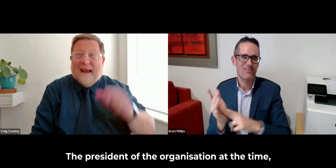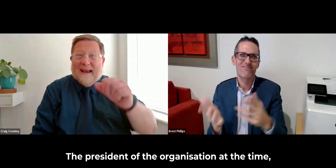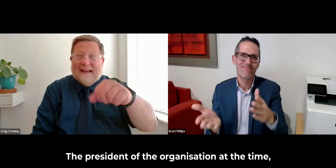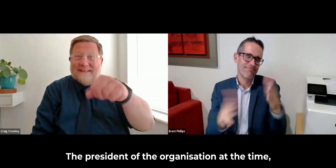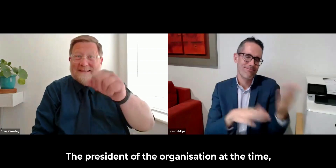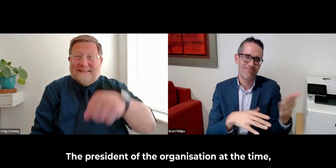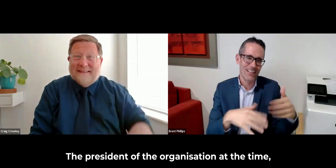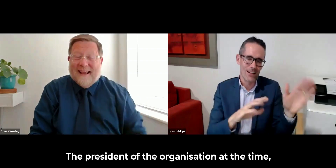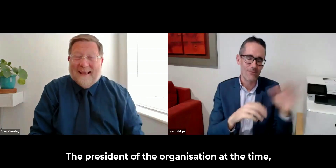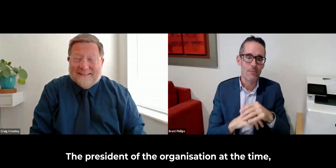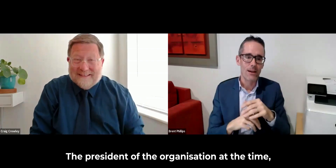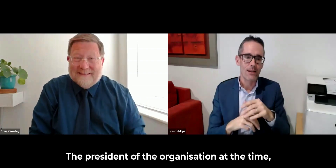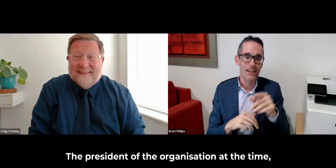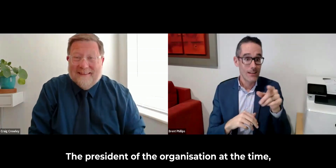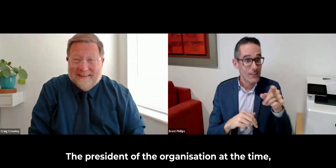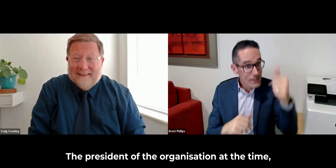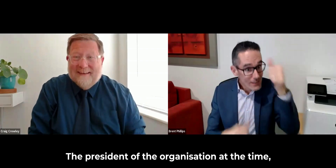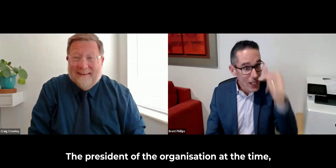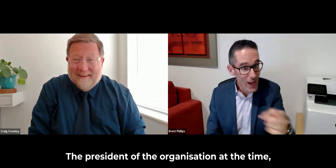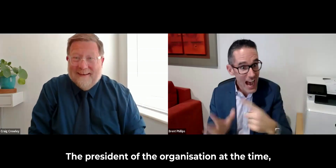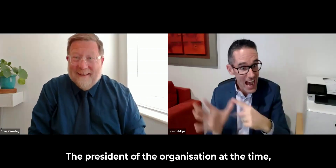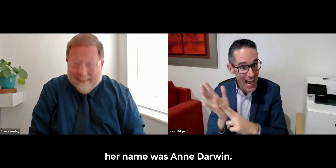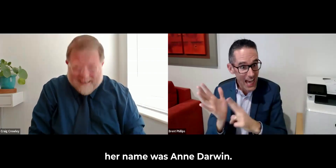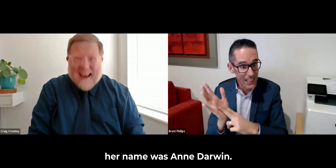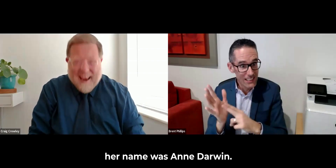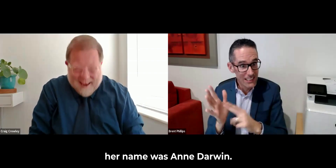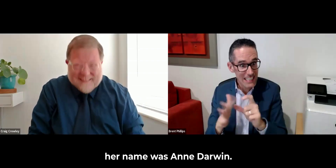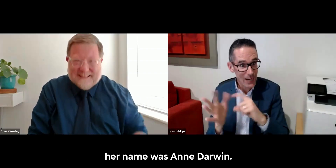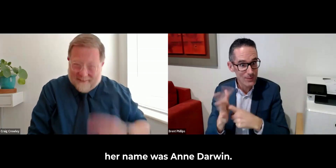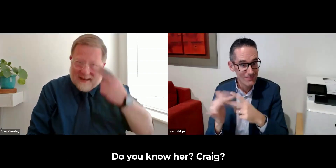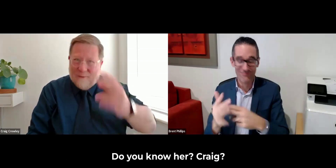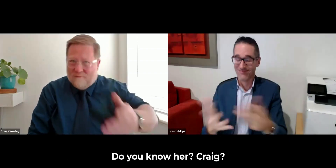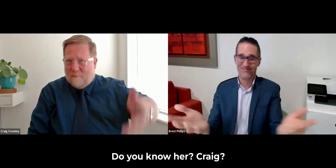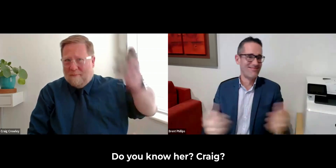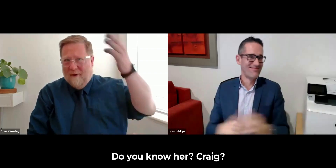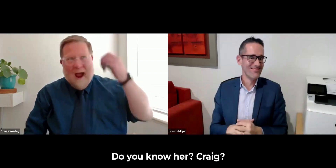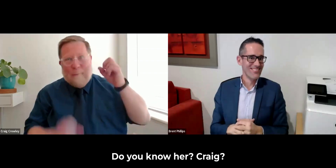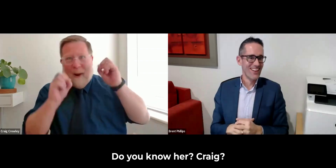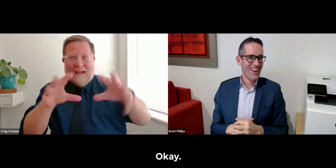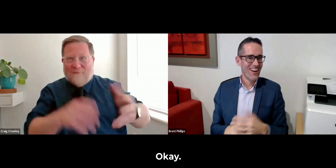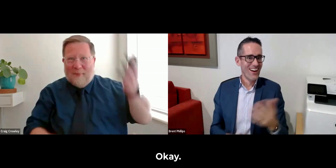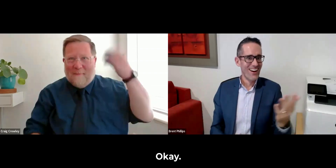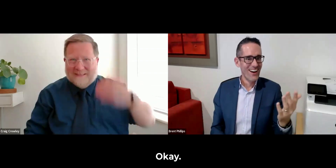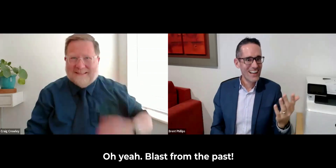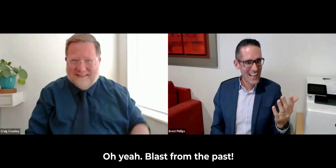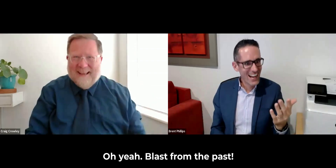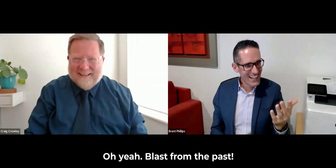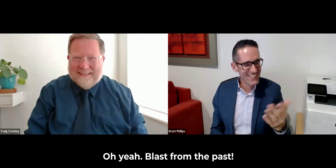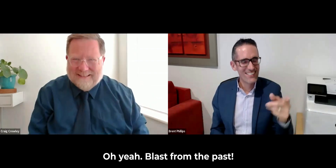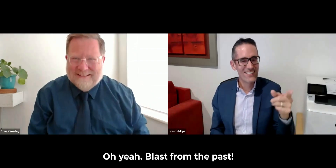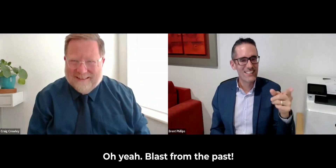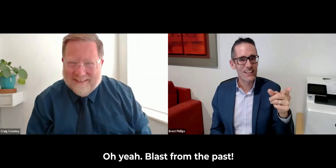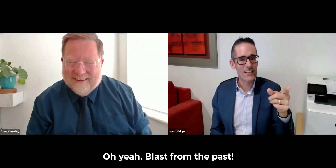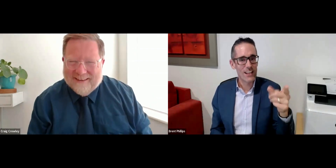The president of the organization at the time, her name was Anne Darwin. Do you know her, Craig? Okay. Oh yeah, blast from the